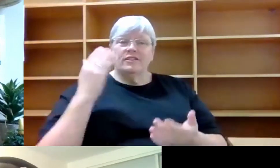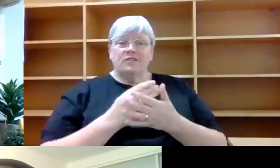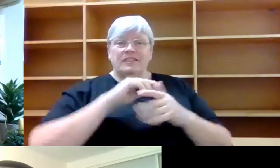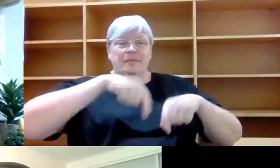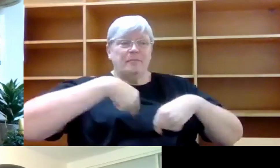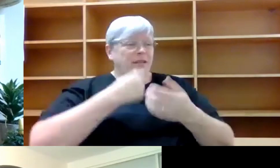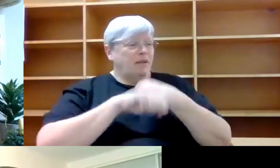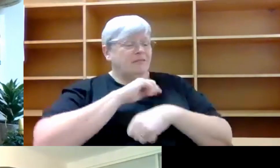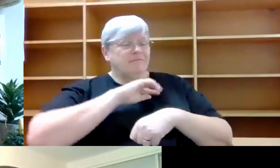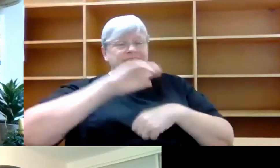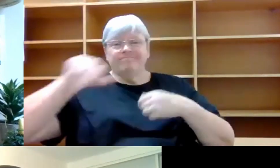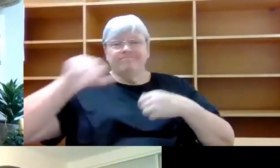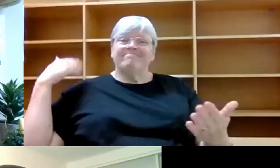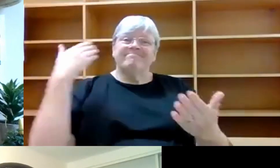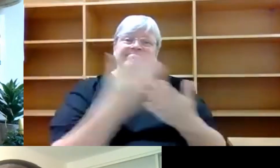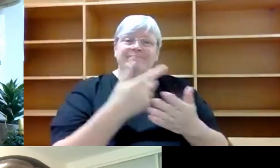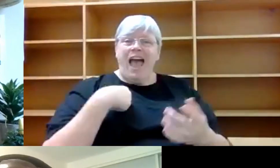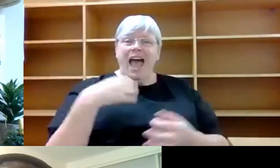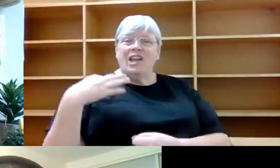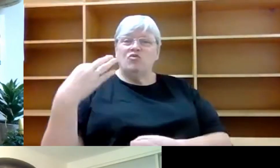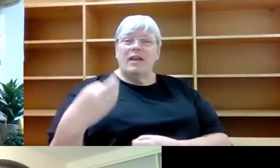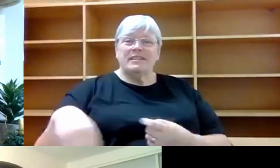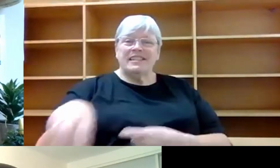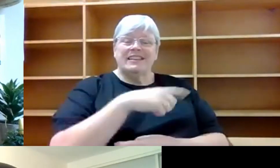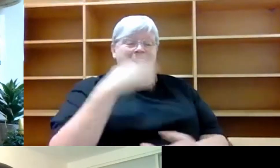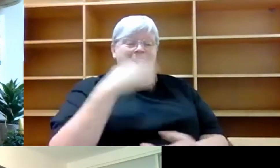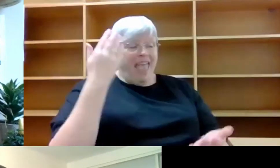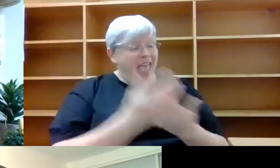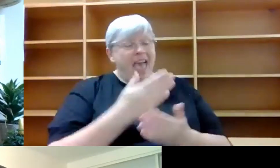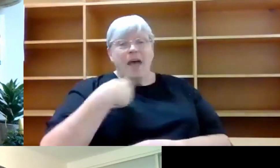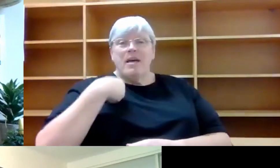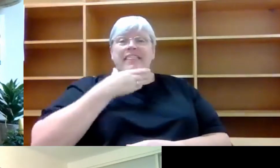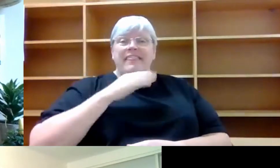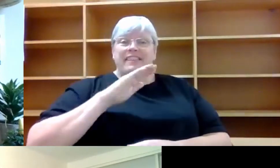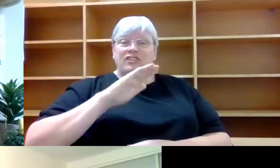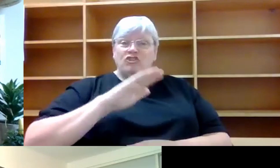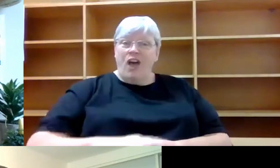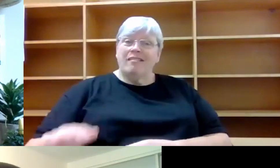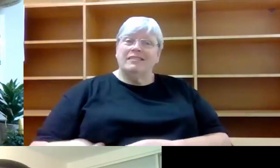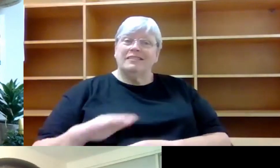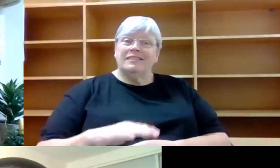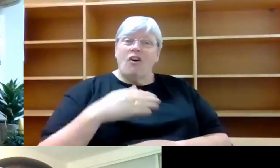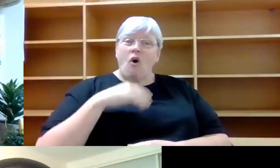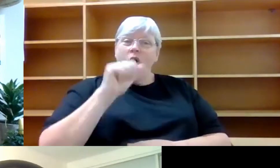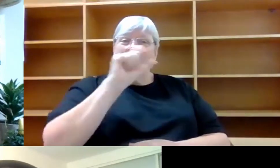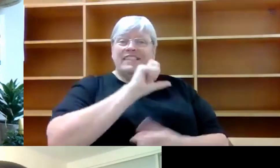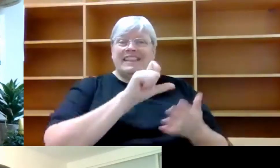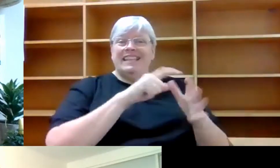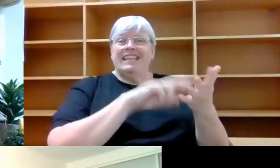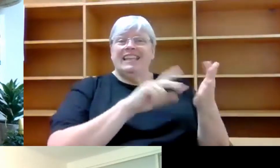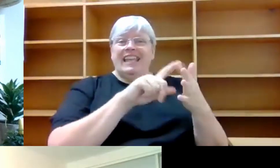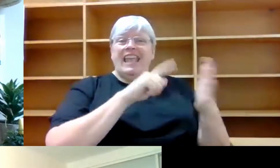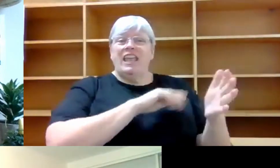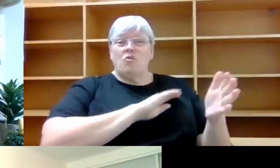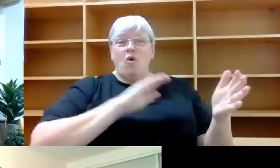circle. This is who I am. This is who I represent. I'm the child of these Kane Warriors, and their spirit lives on